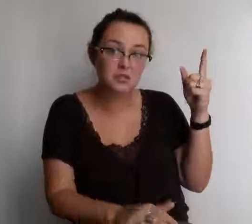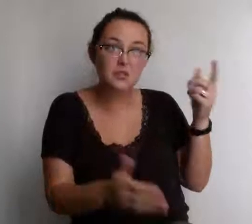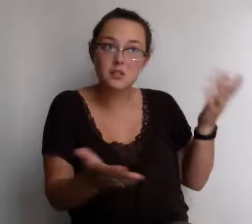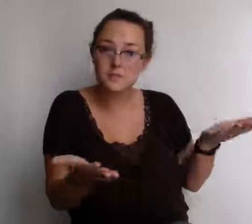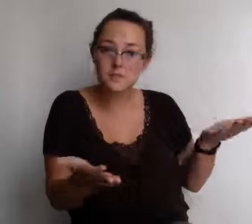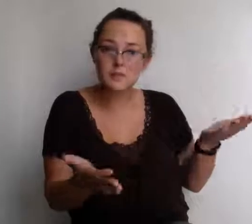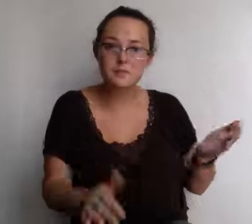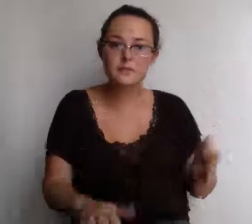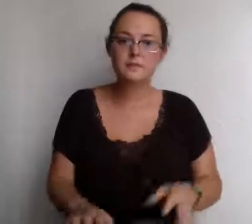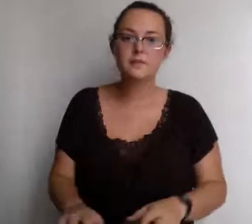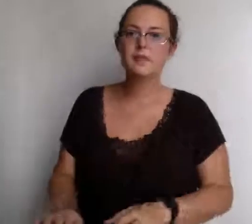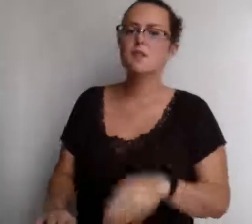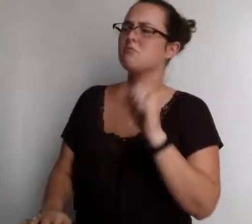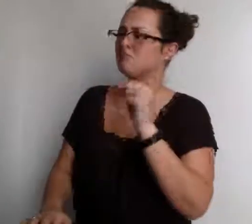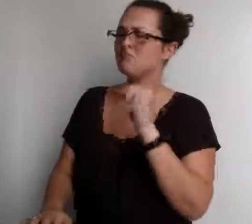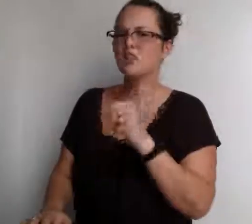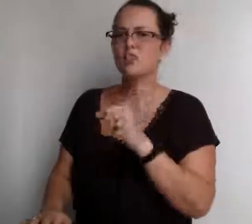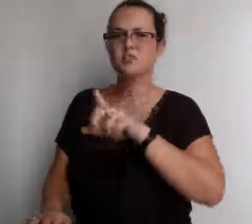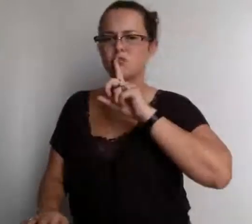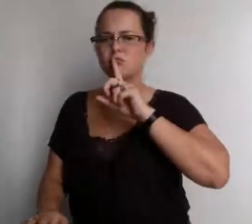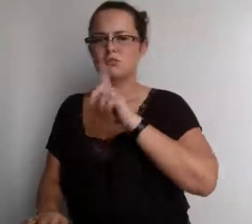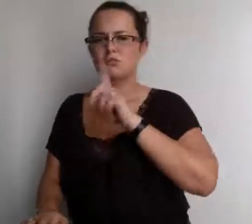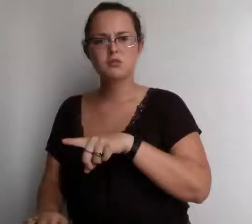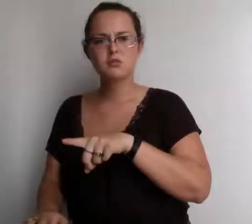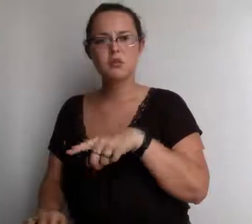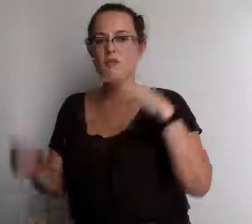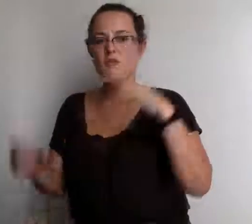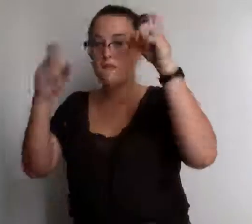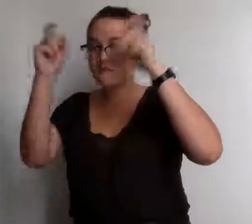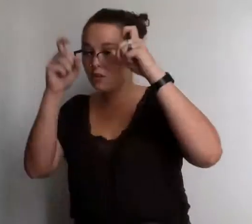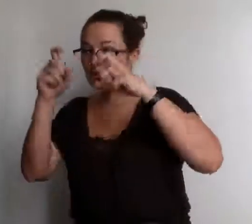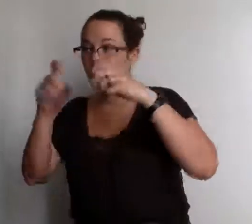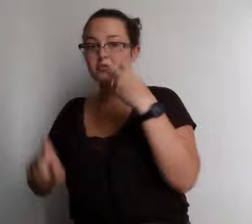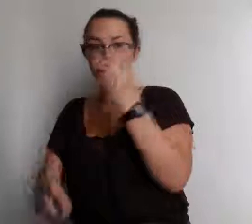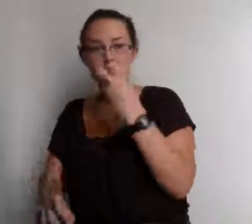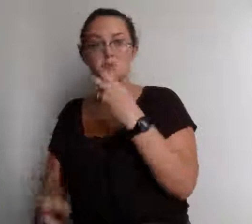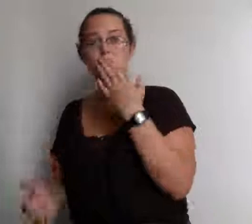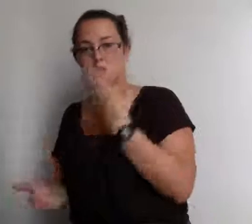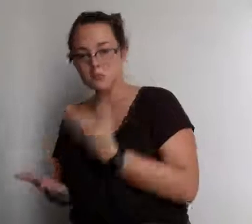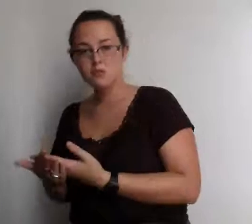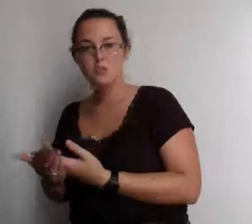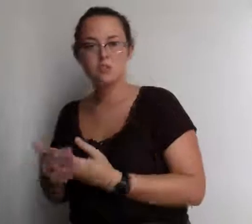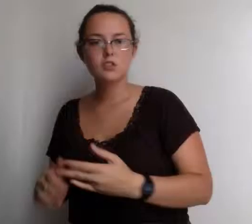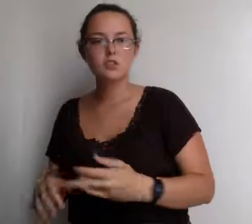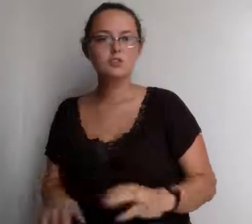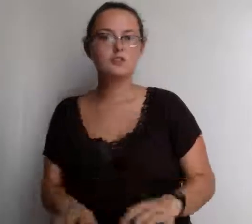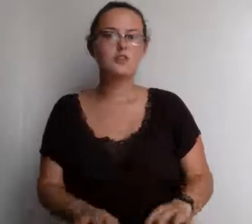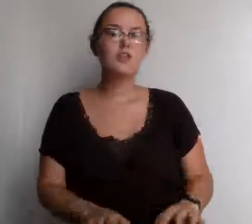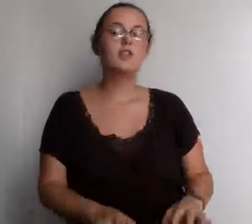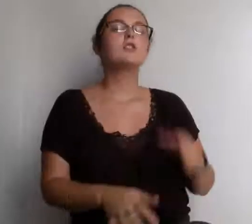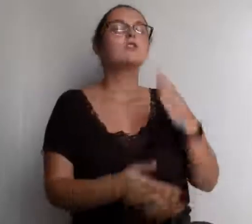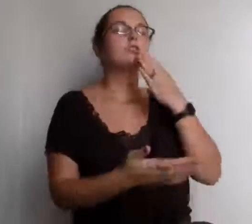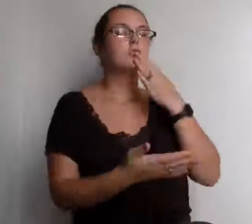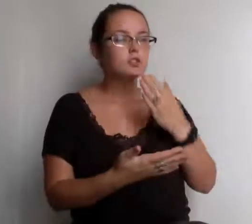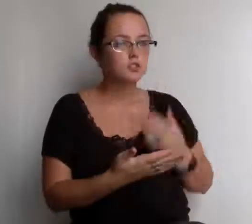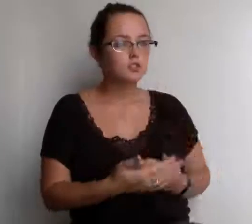and oriented? Mm-hmm. He answered all my questions appropriately. Facial expressions were normal. Speech pattern was normal. He cooperated, and